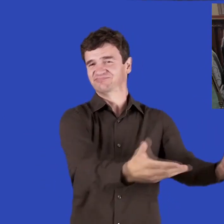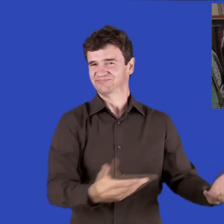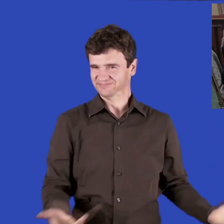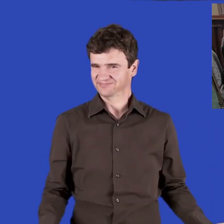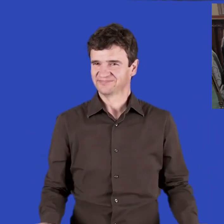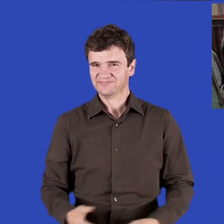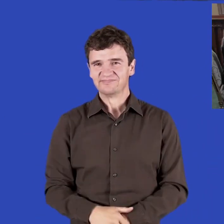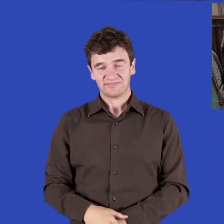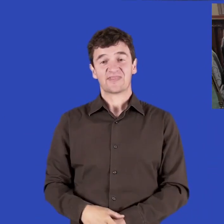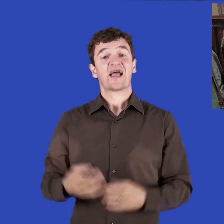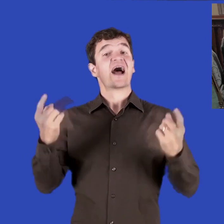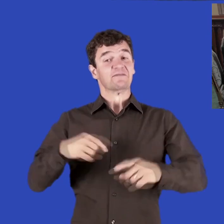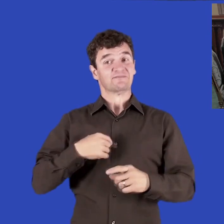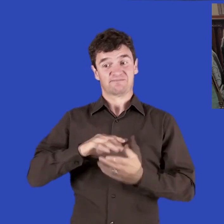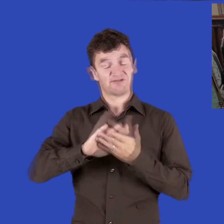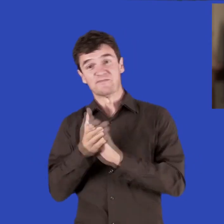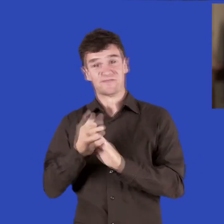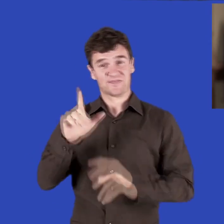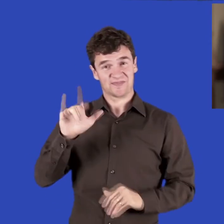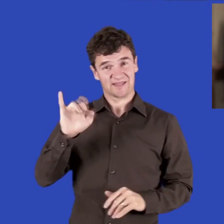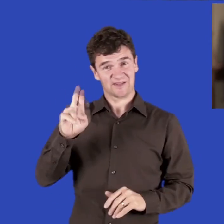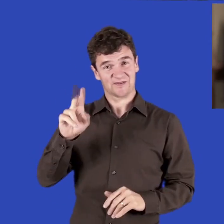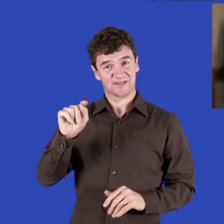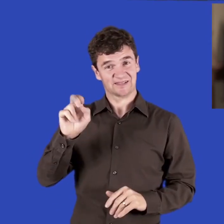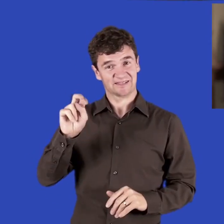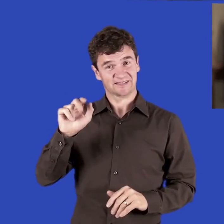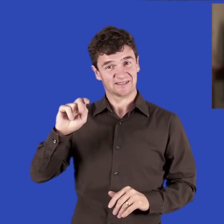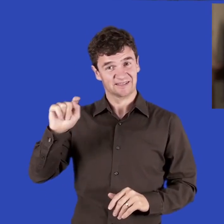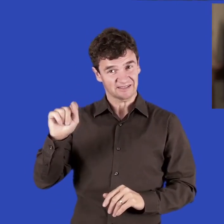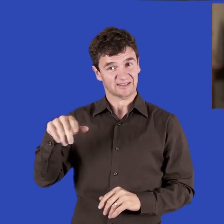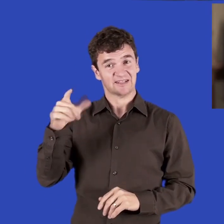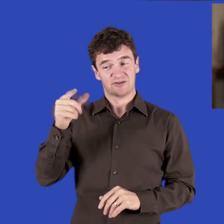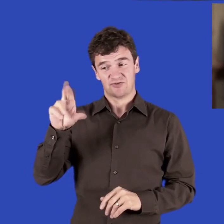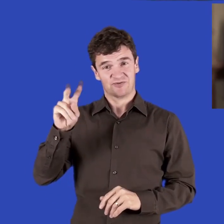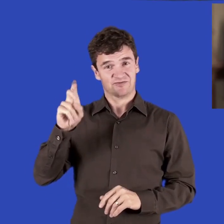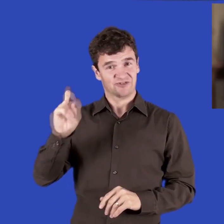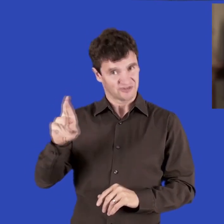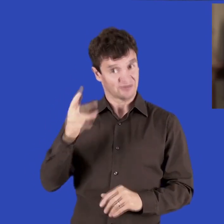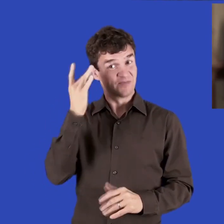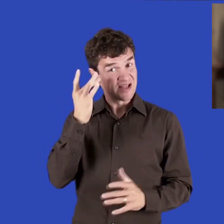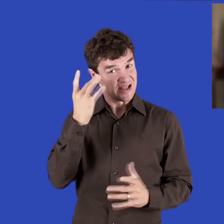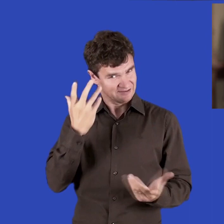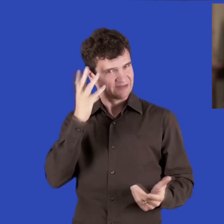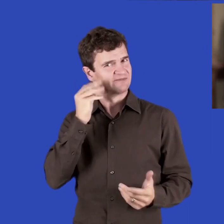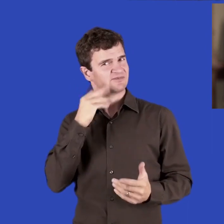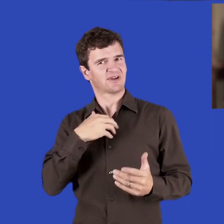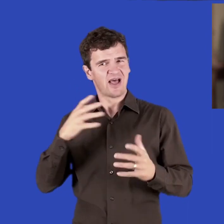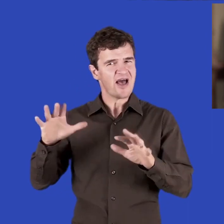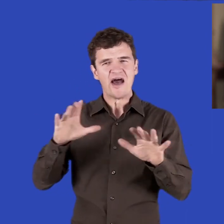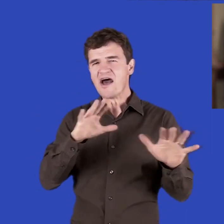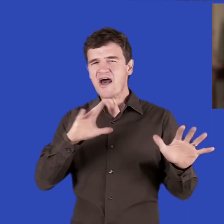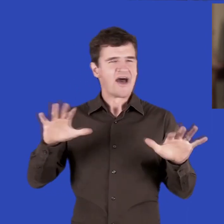there through a route that took me through many different stops along the way. And in total,